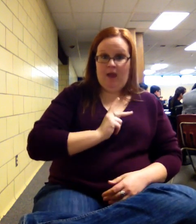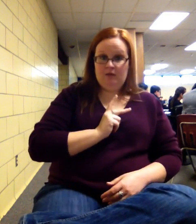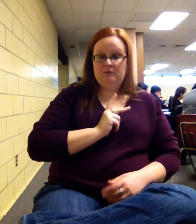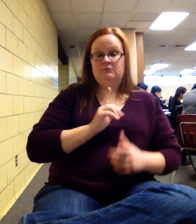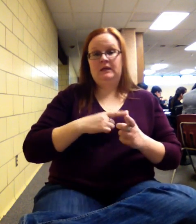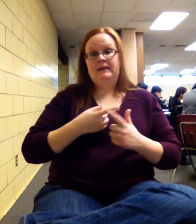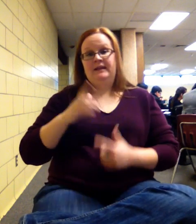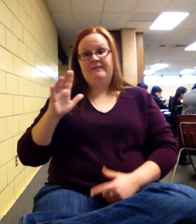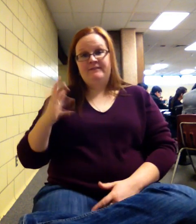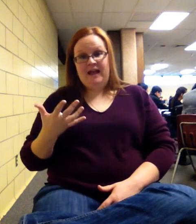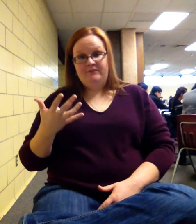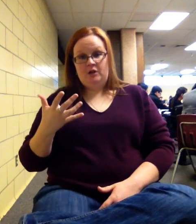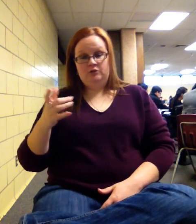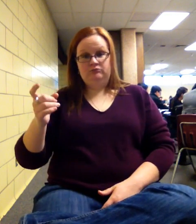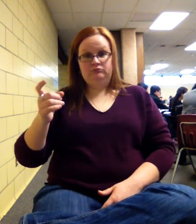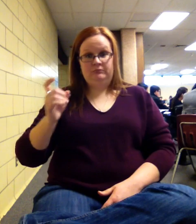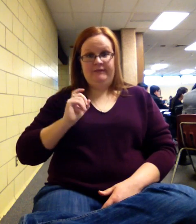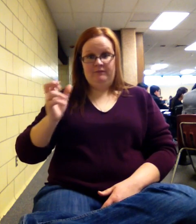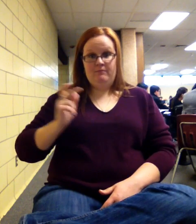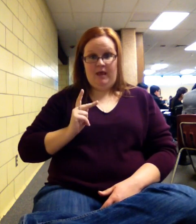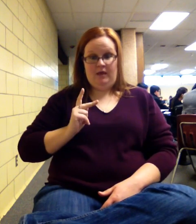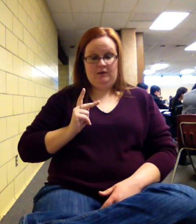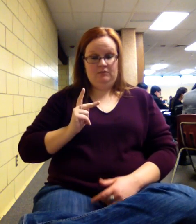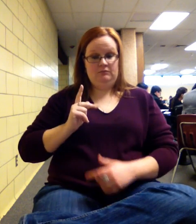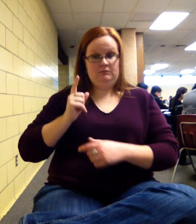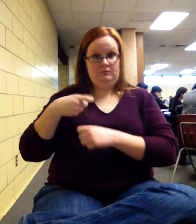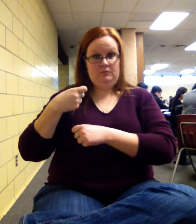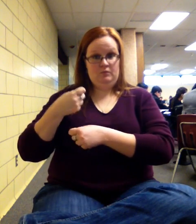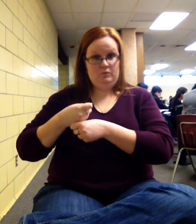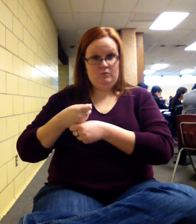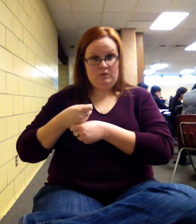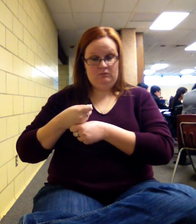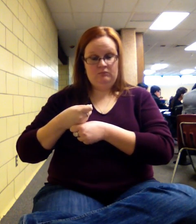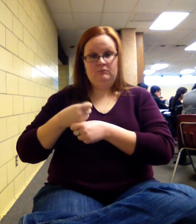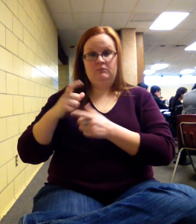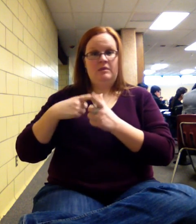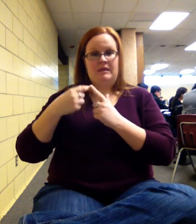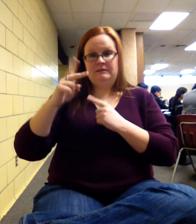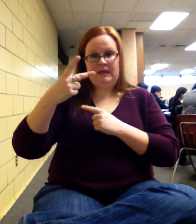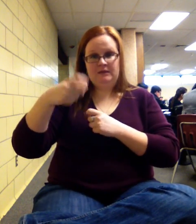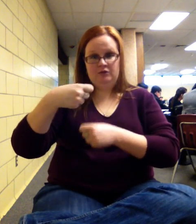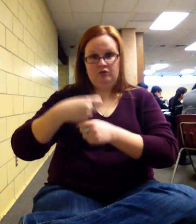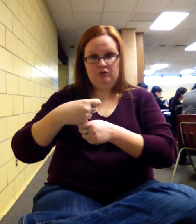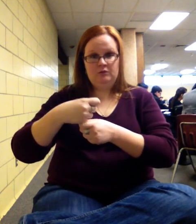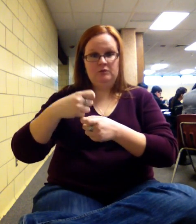$5 return on our money year 1, but then year 2, we get